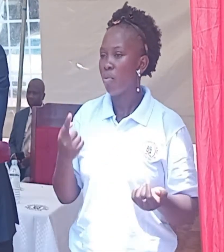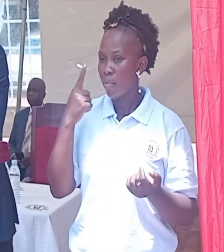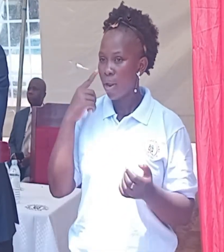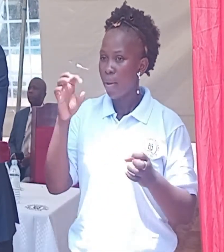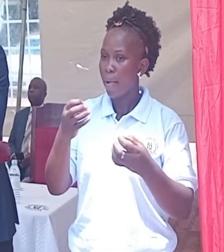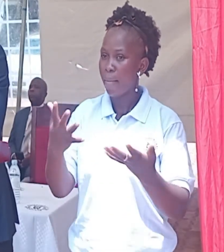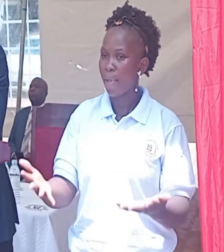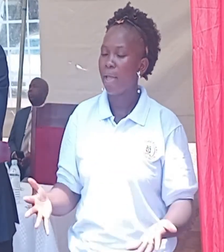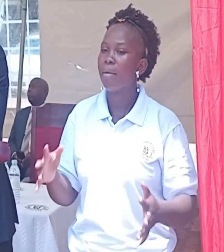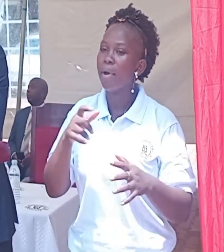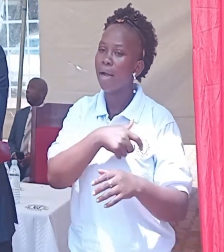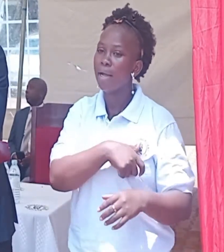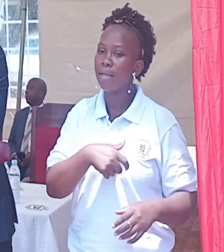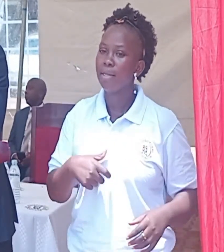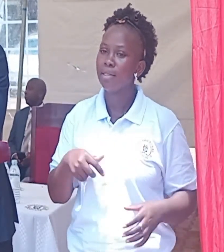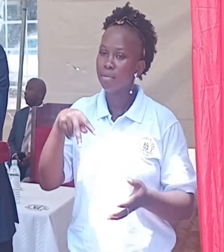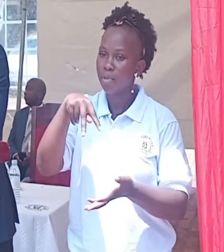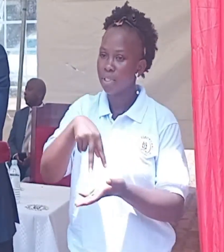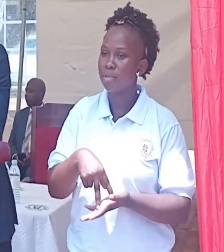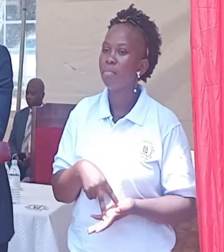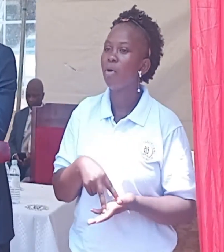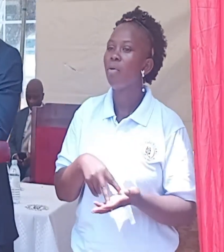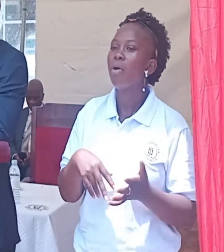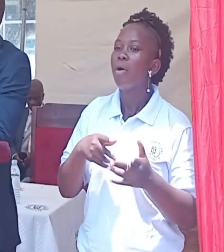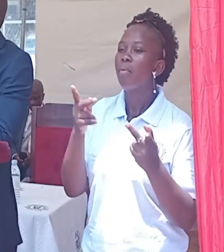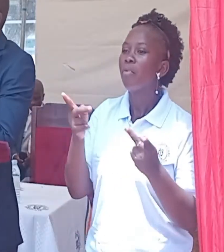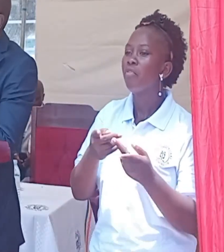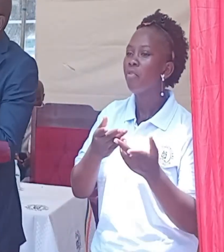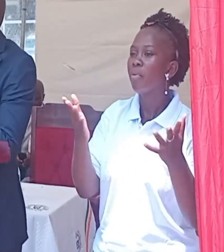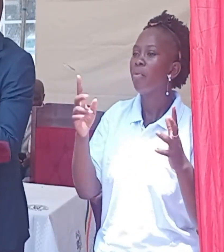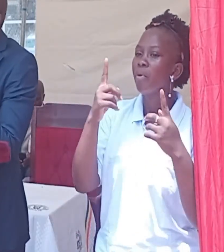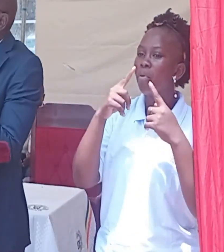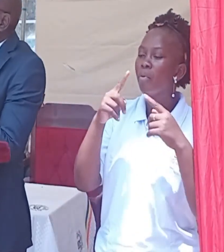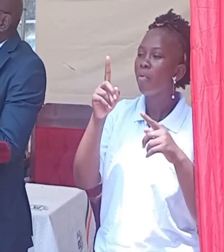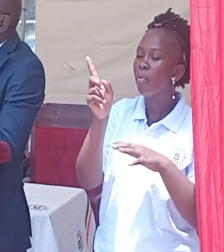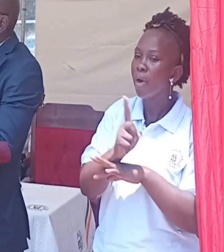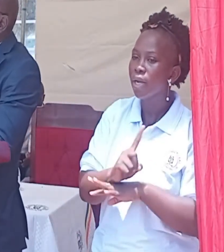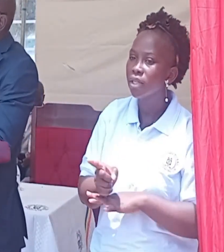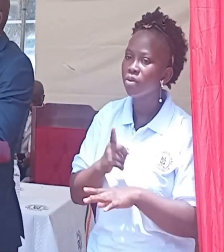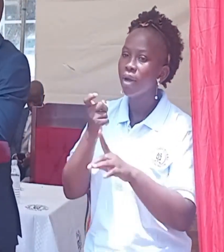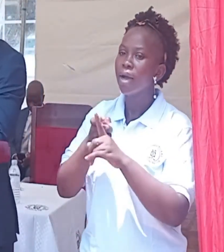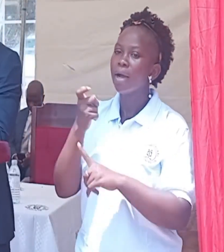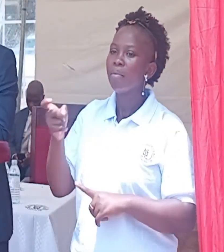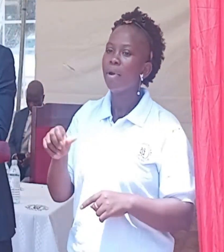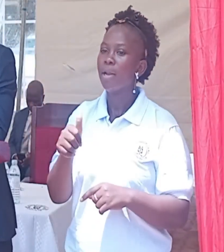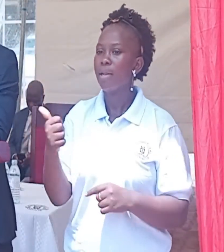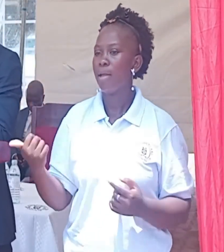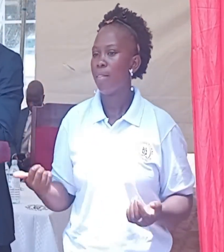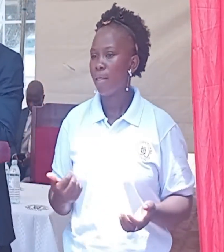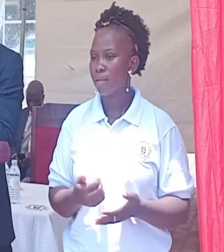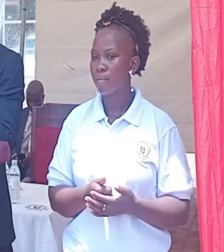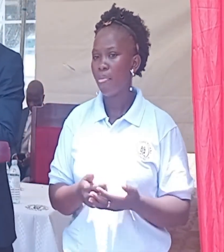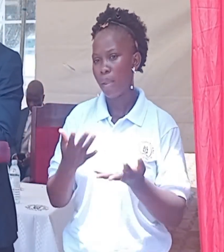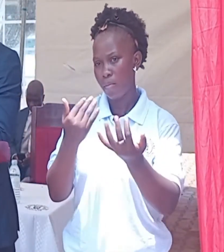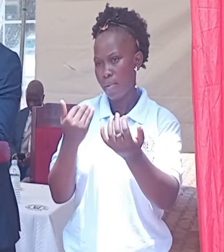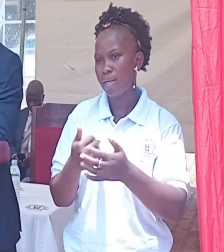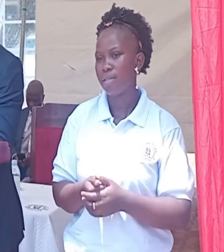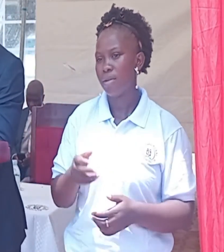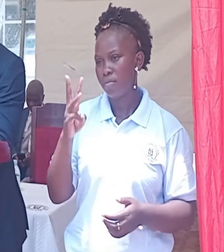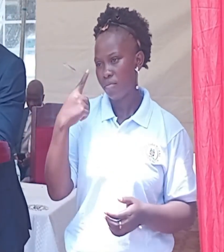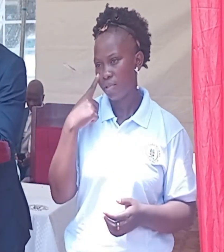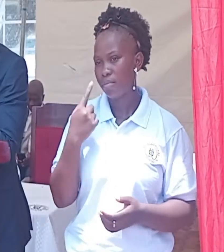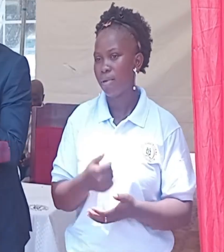bammeka abakandisa bagenda kwesimbawo mu bifo bino by'ewakiso by'e Kampala and so on and so forth. Mubalindi